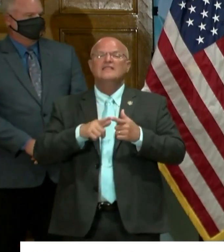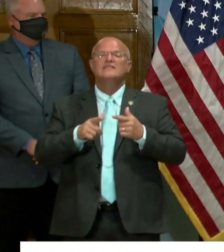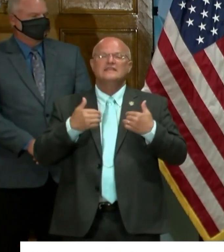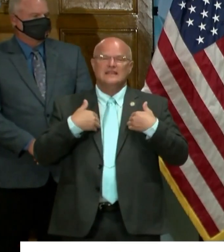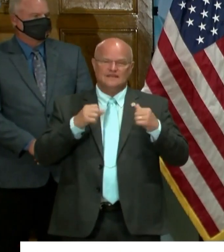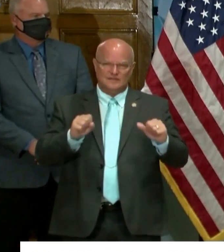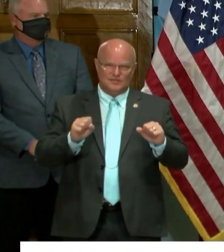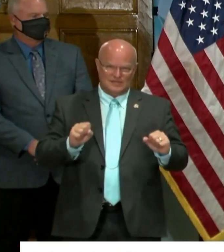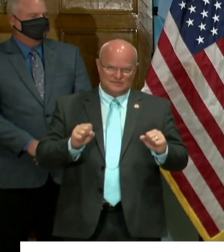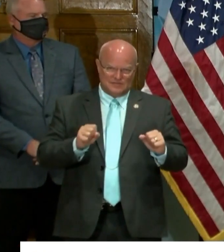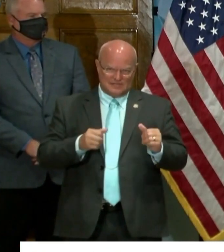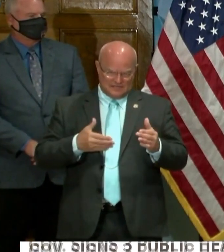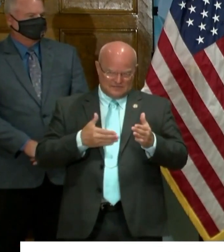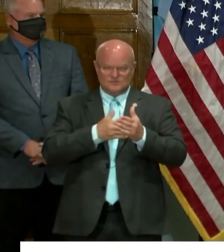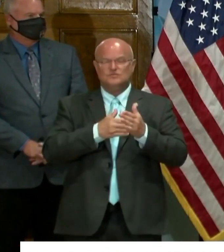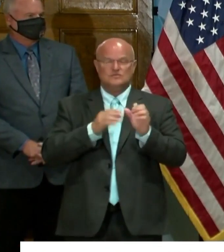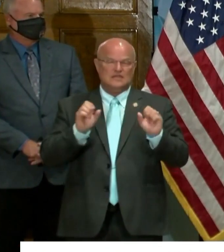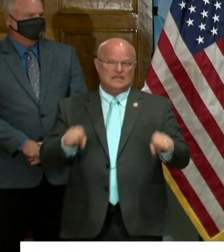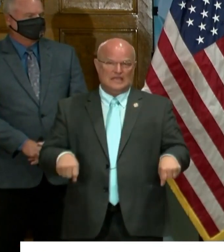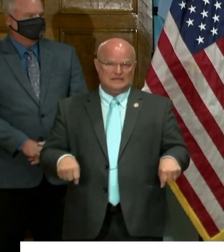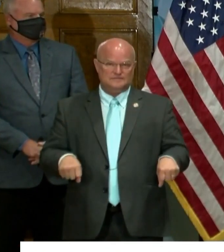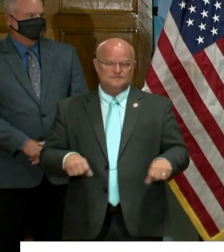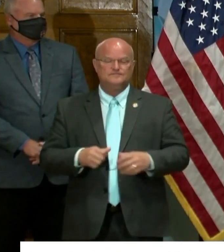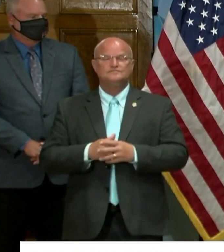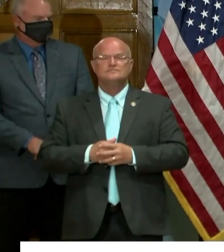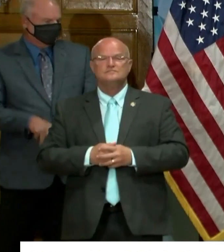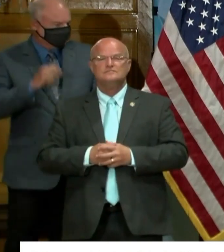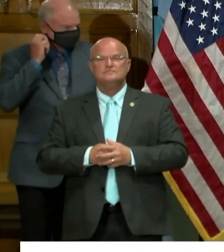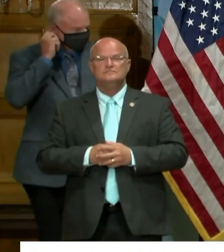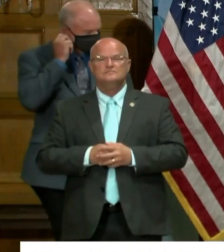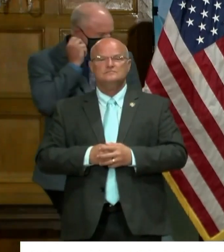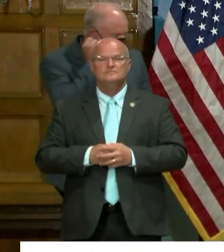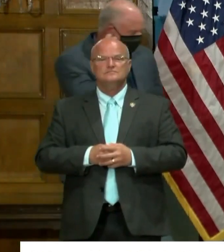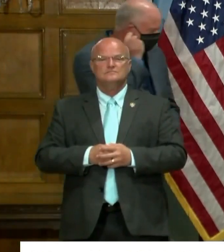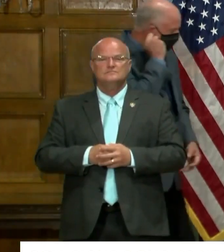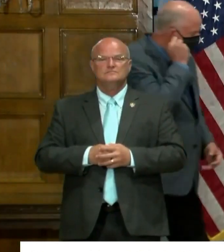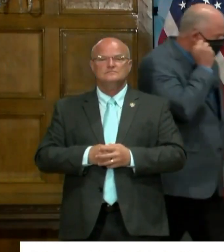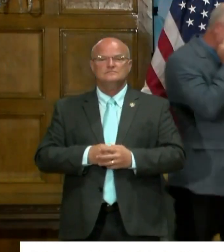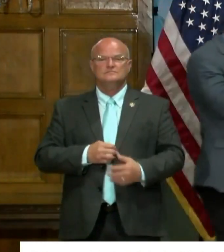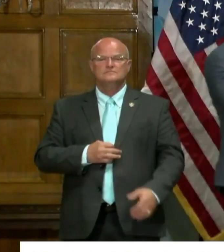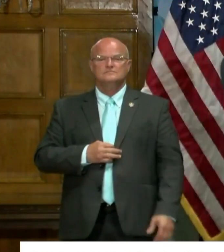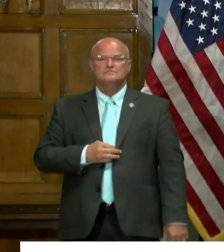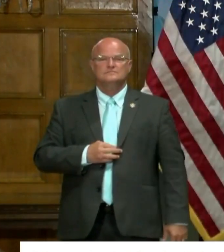certainly that possibility for them to be found liable.